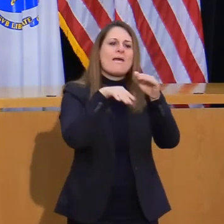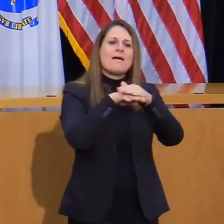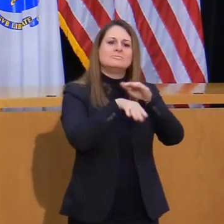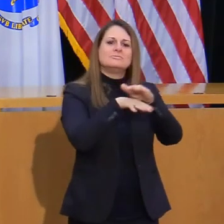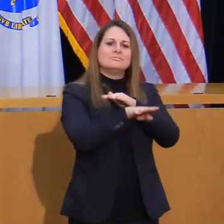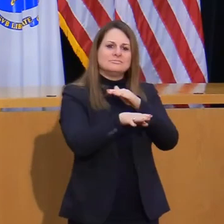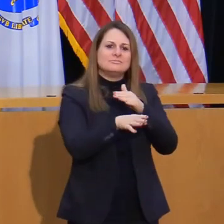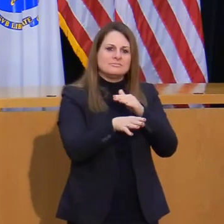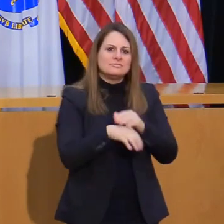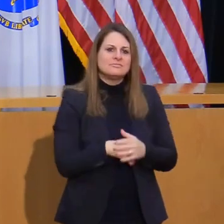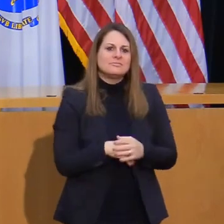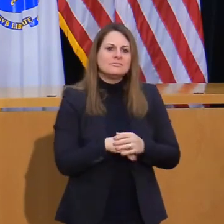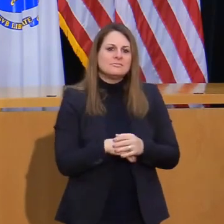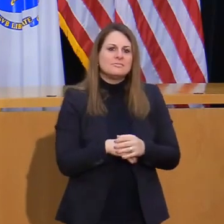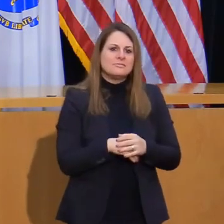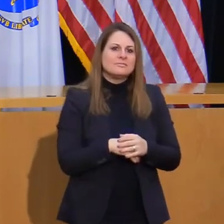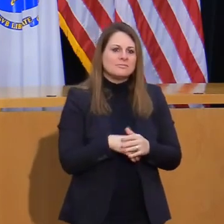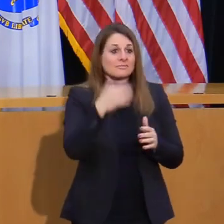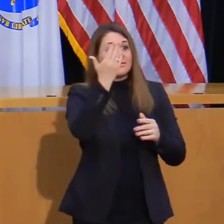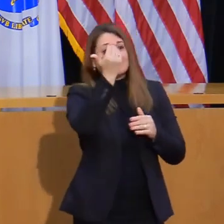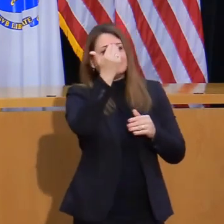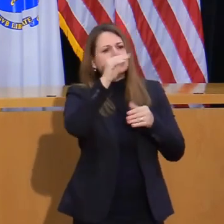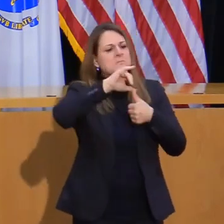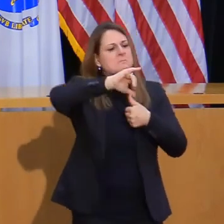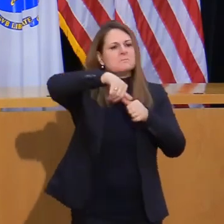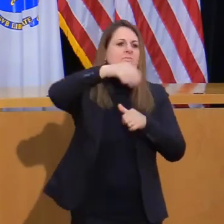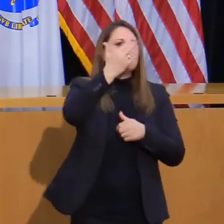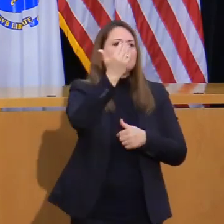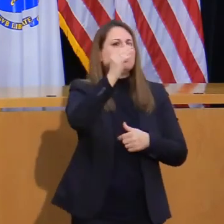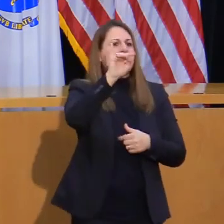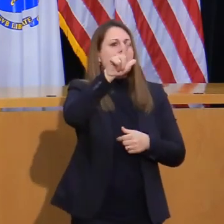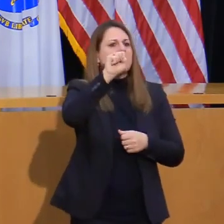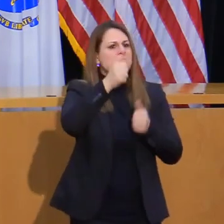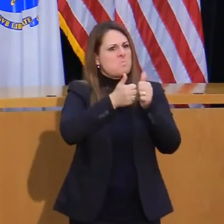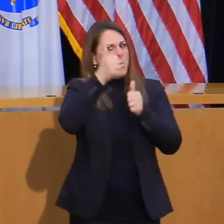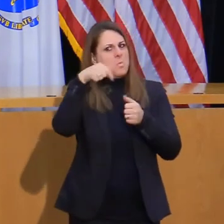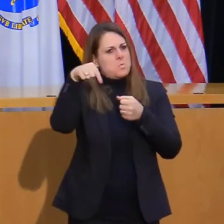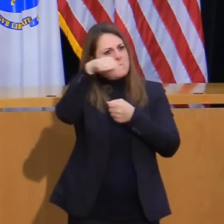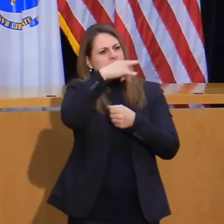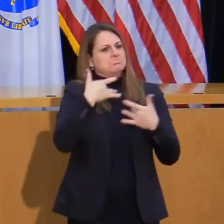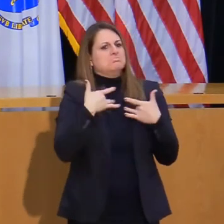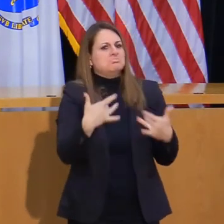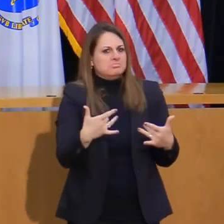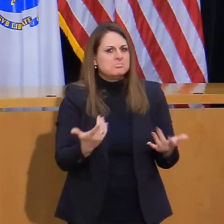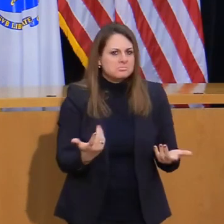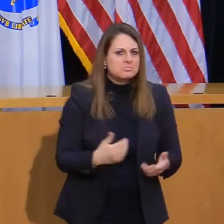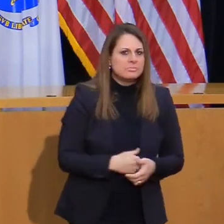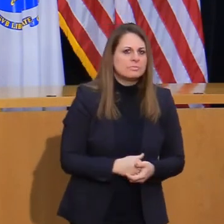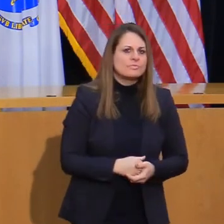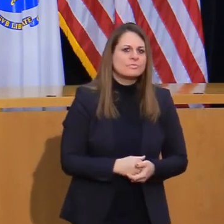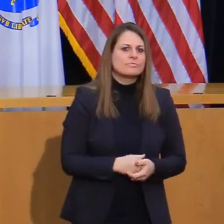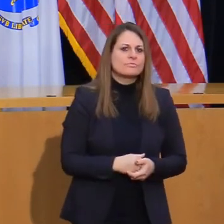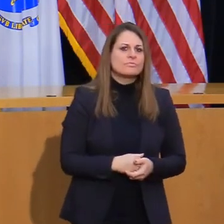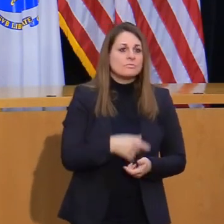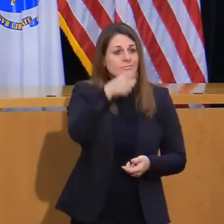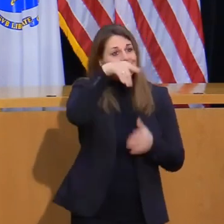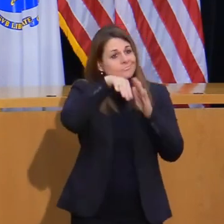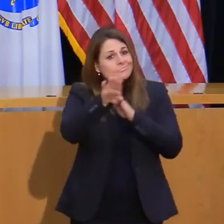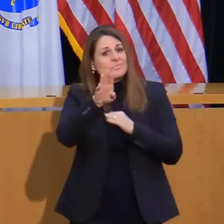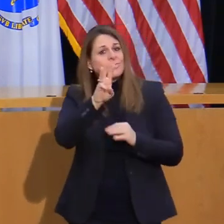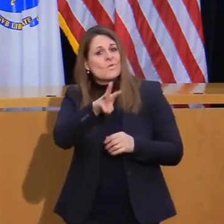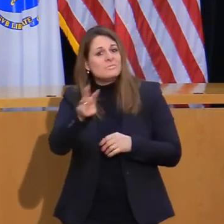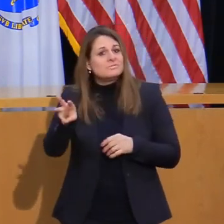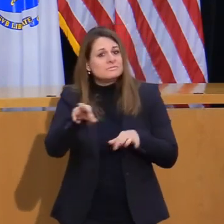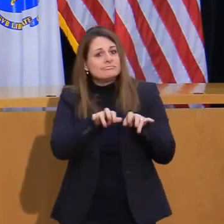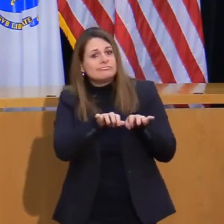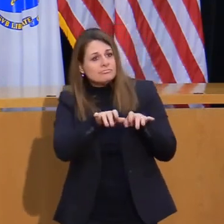site. Every resident in Massachusetts has an eligibility date and can pre-register now to get an appointment,